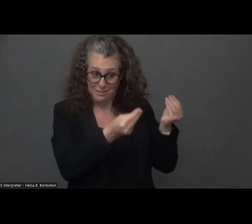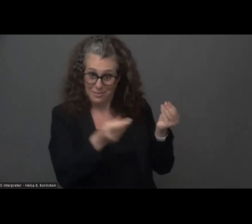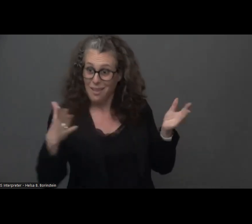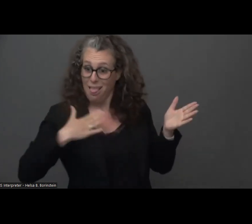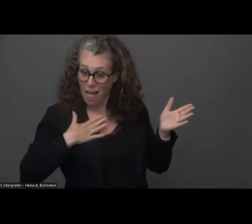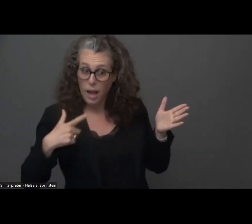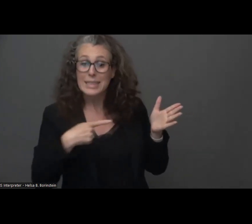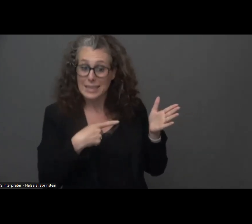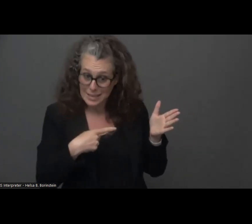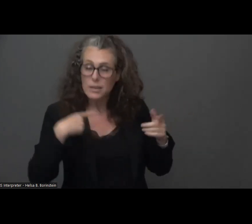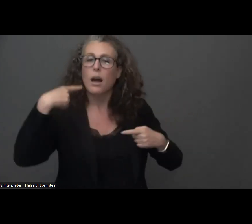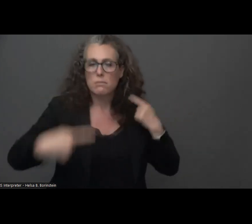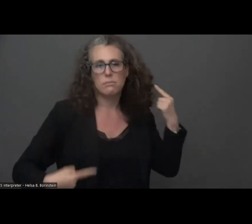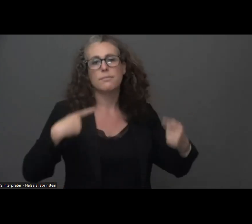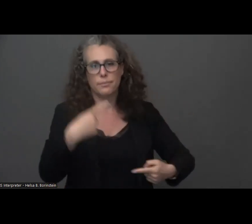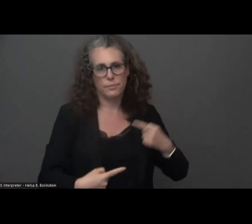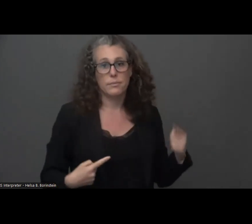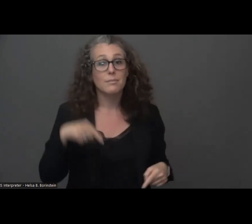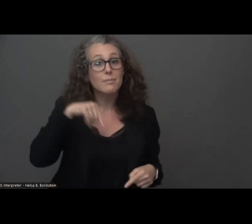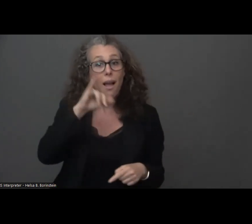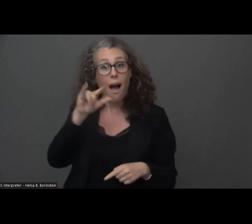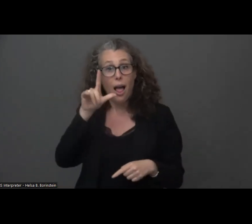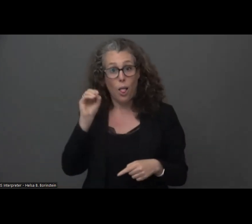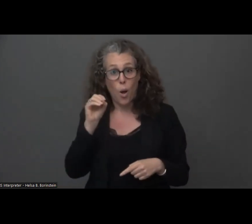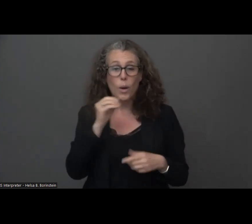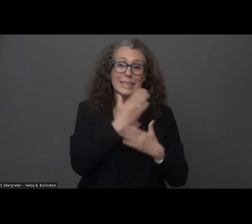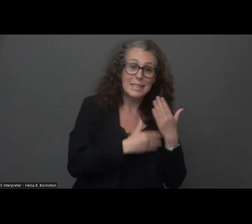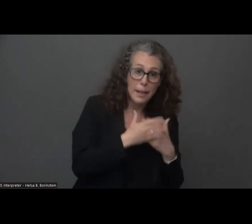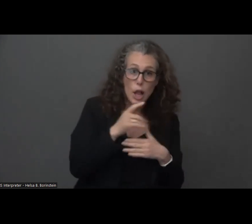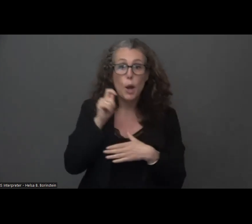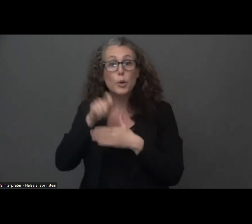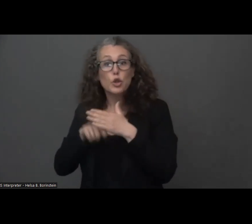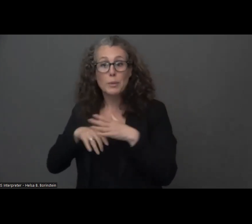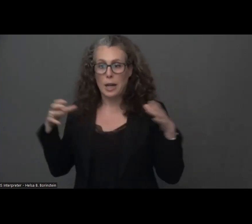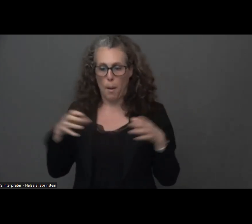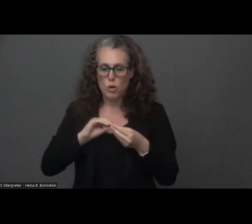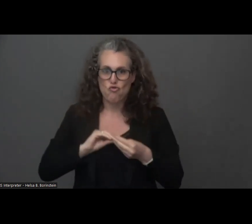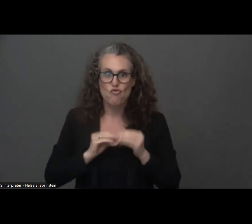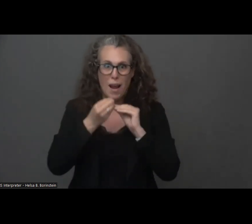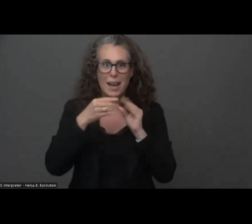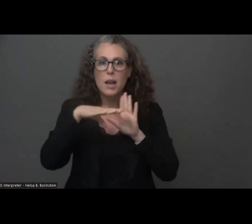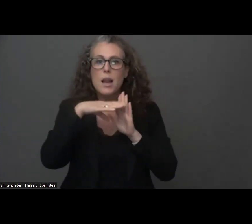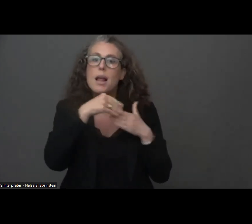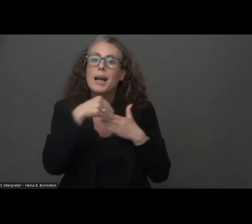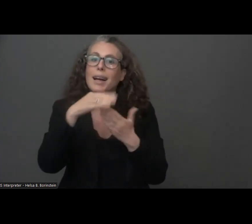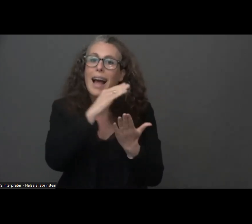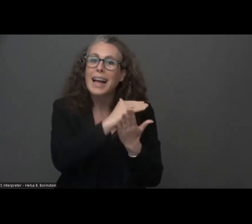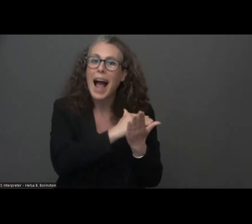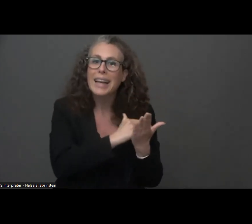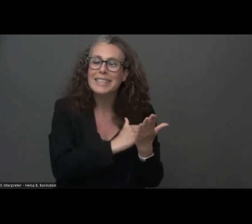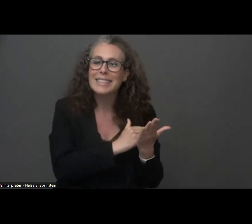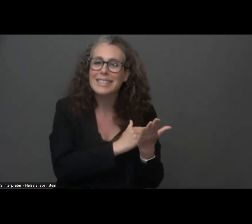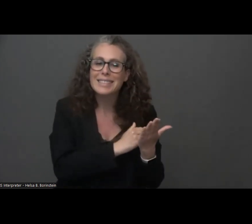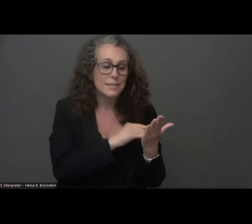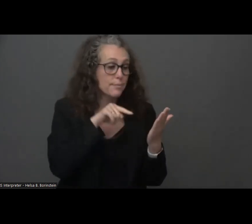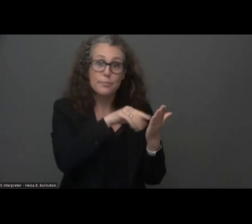And at the ILO, the disability team and our procurement department co-developed guidance for our colleagues on disability inclusive procurement. And the intent is